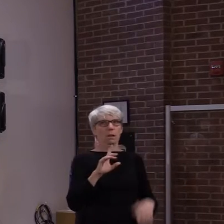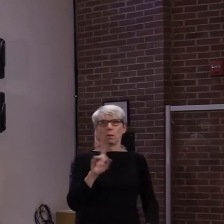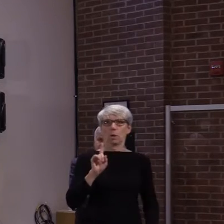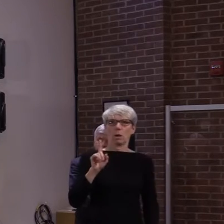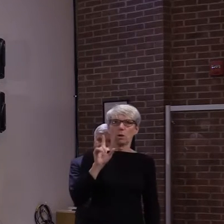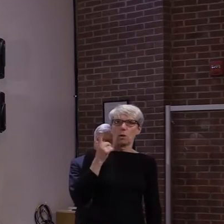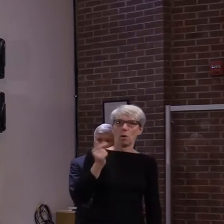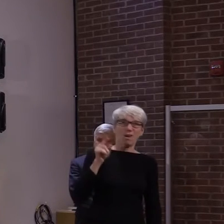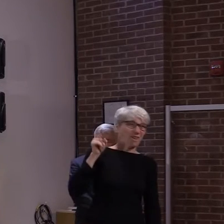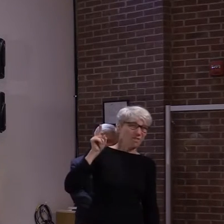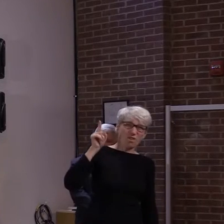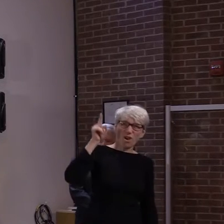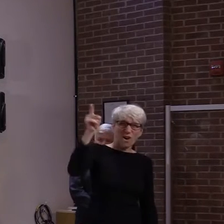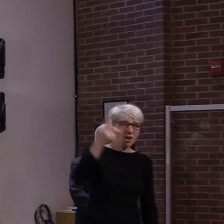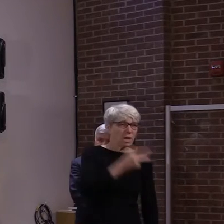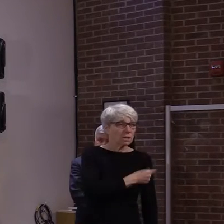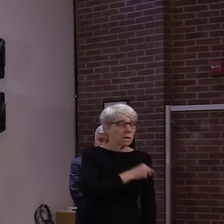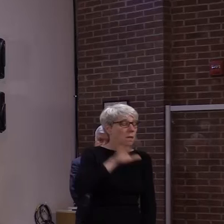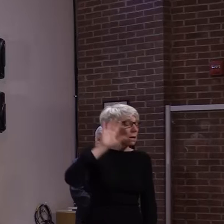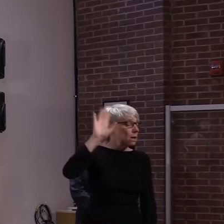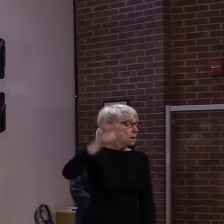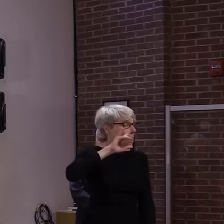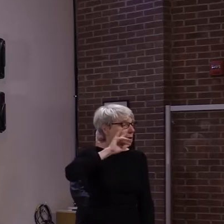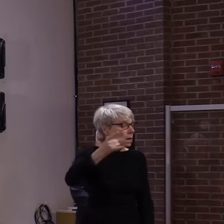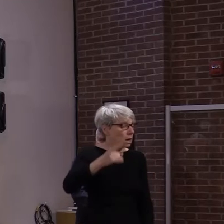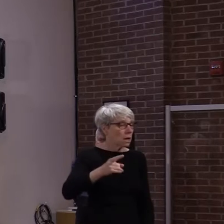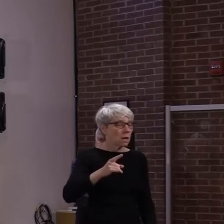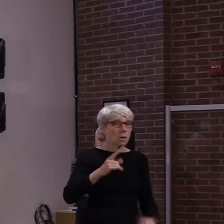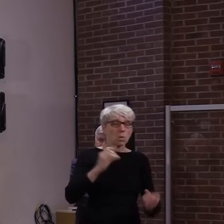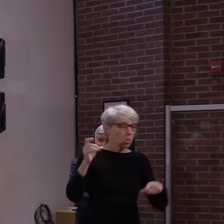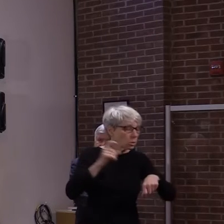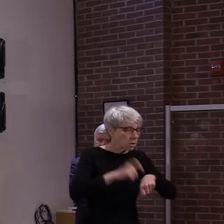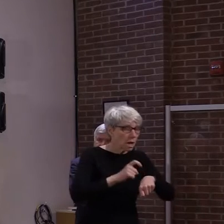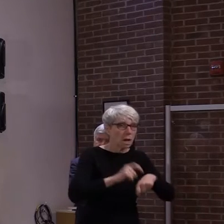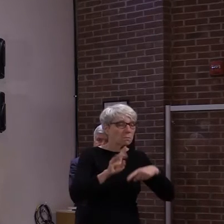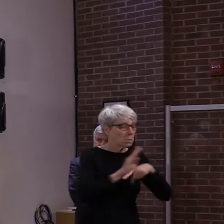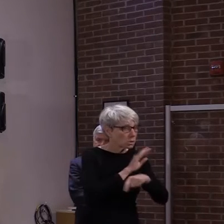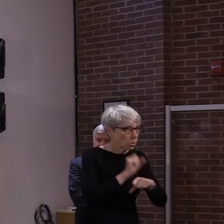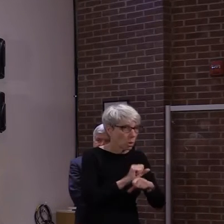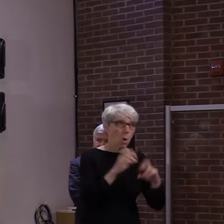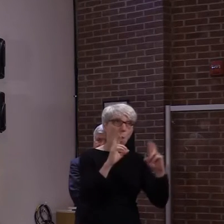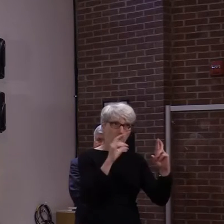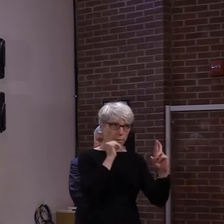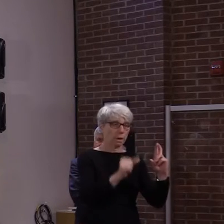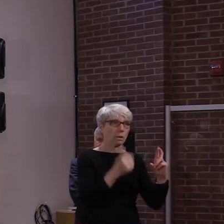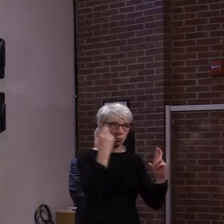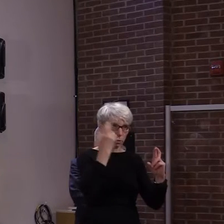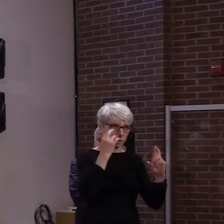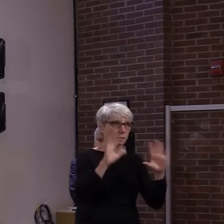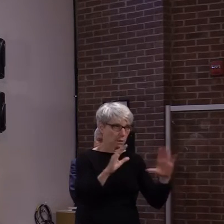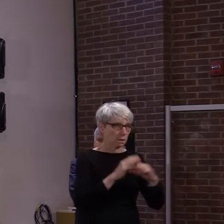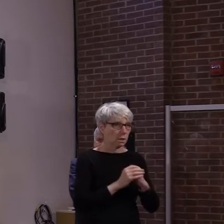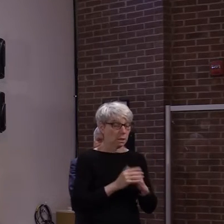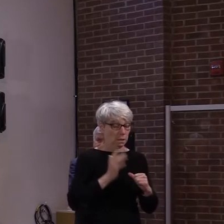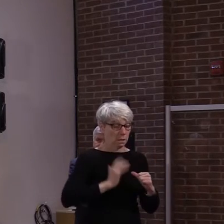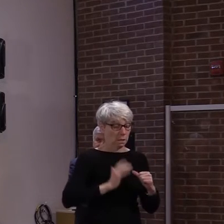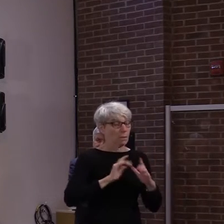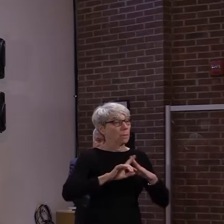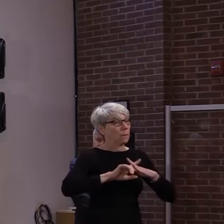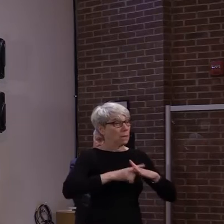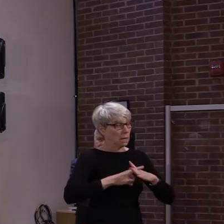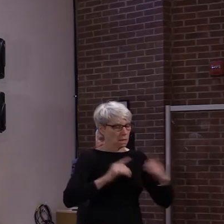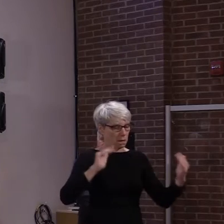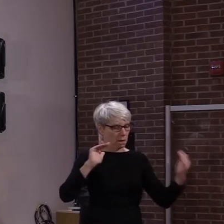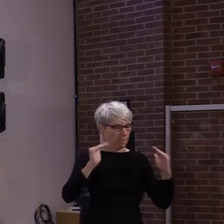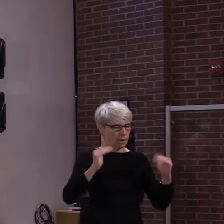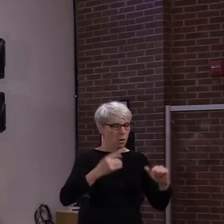vaccine. When we began the pandemic, the disparity between the vaccination rate of the BIPOC